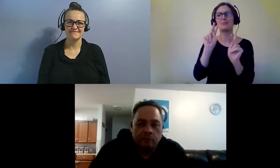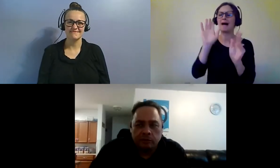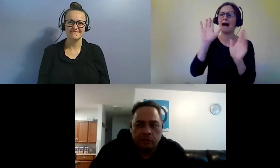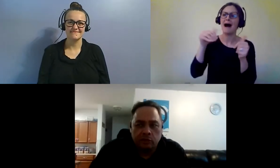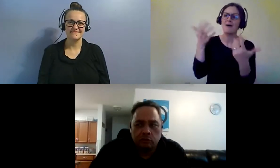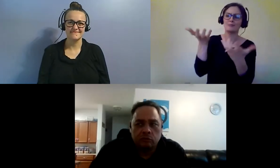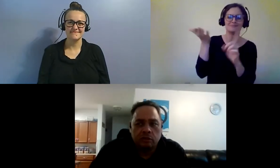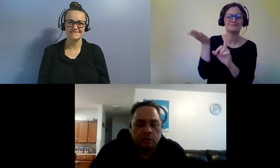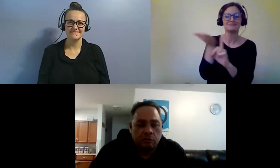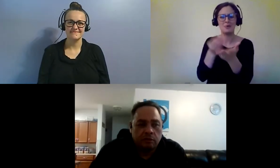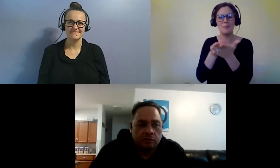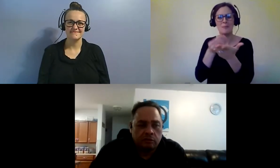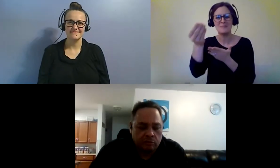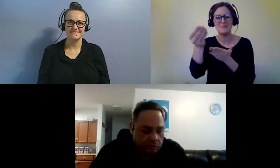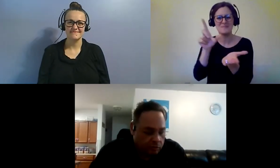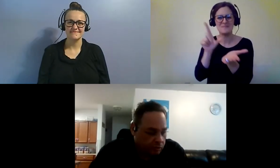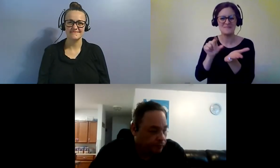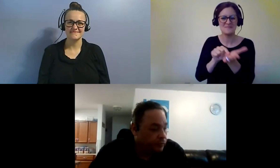And we used